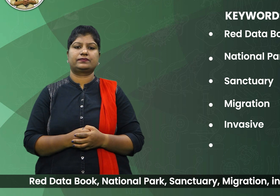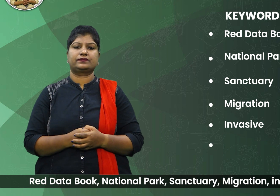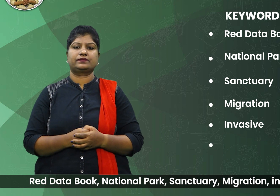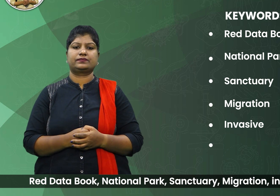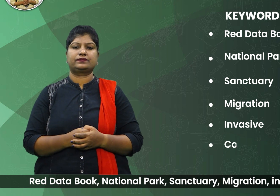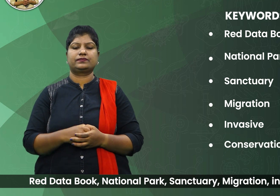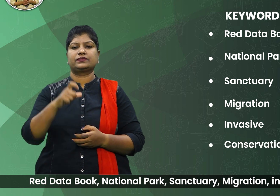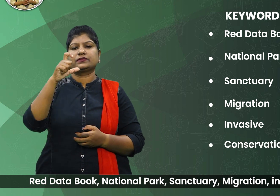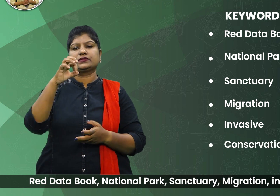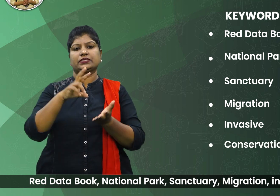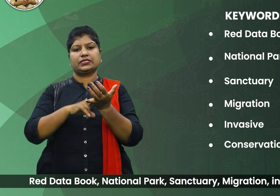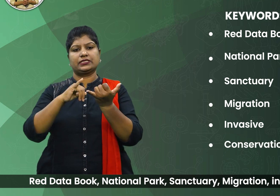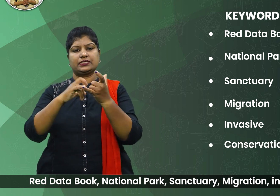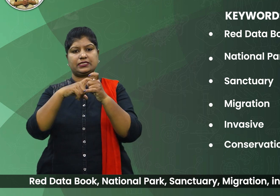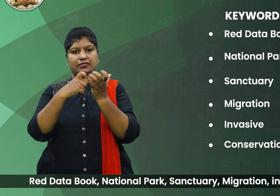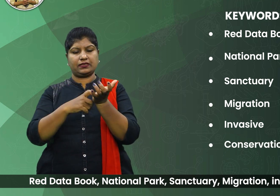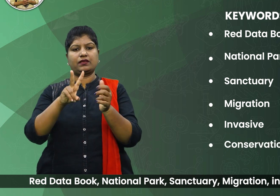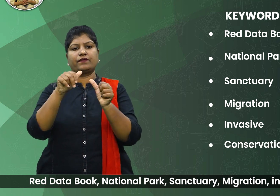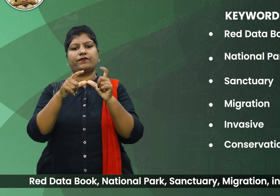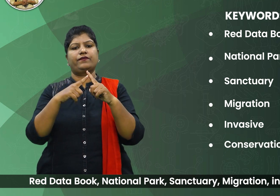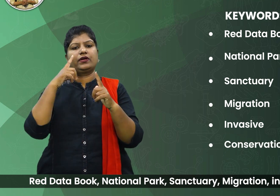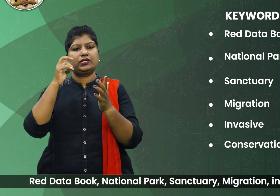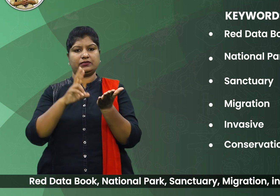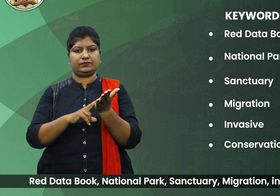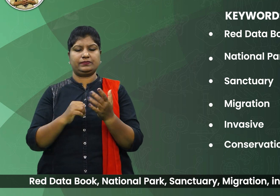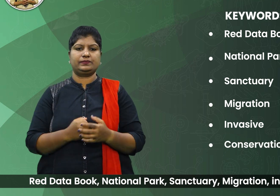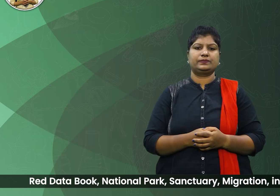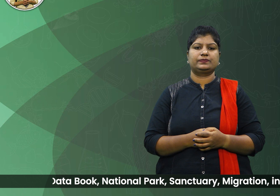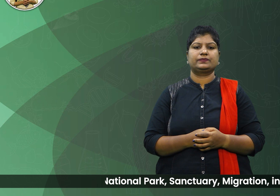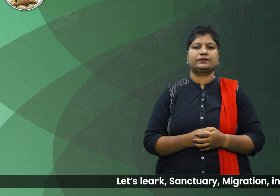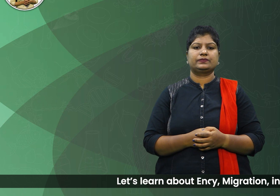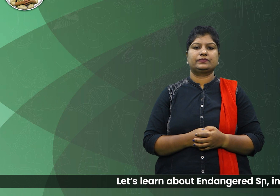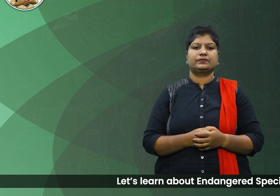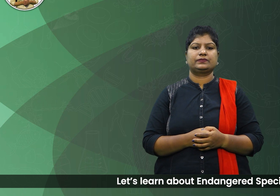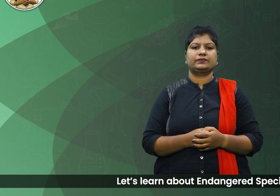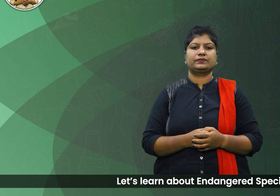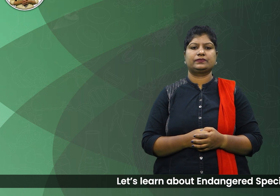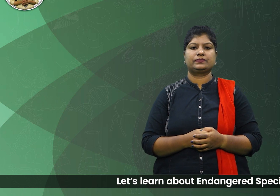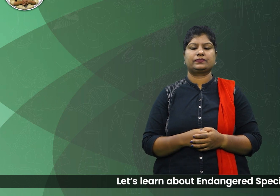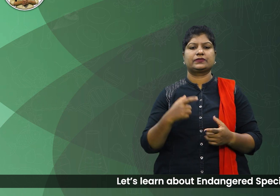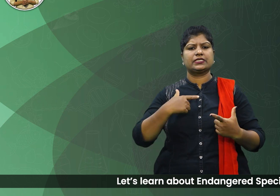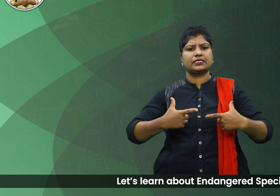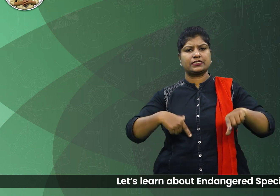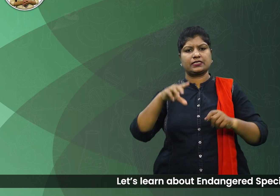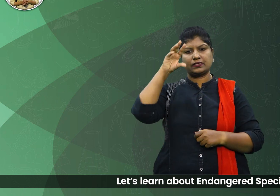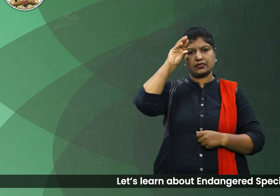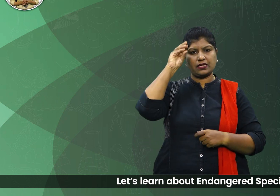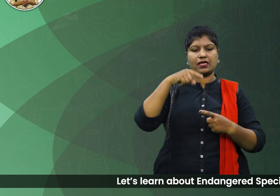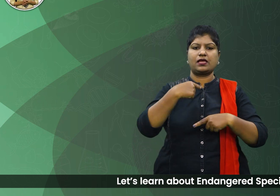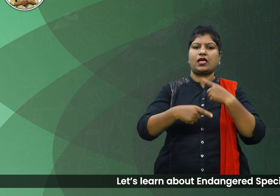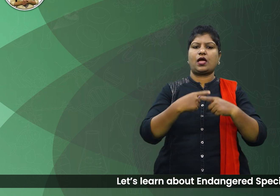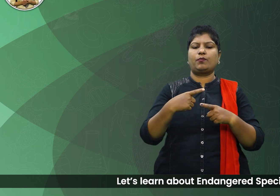Conservation Invasive Let's learn about